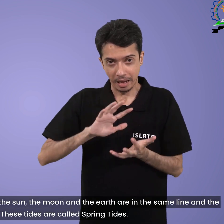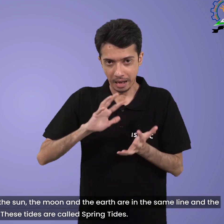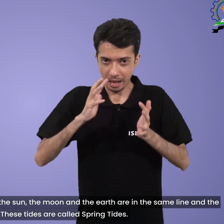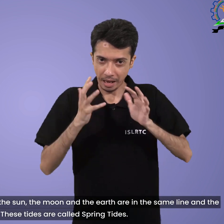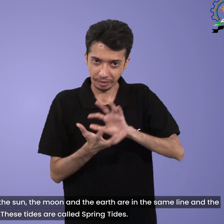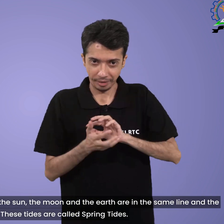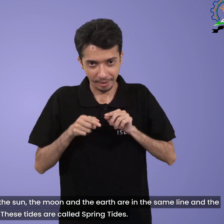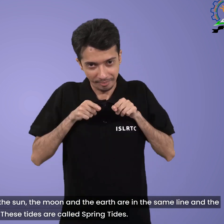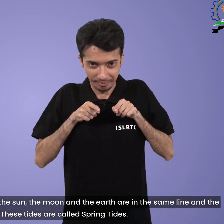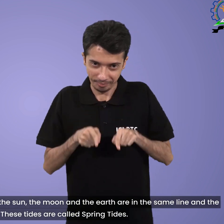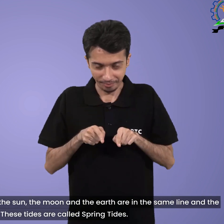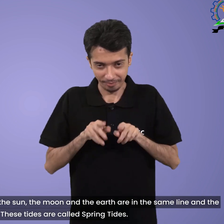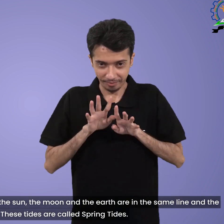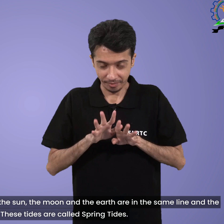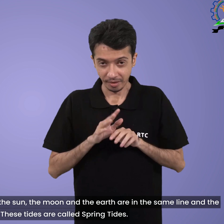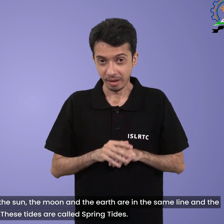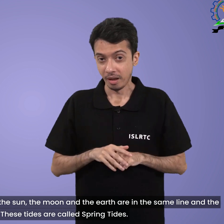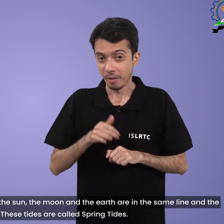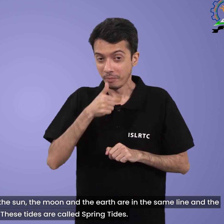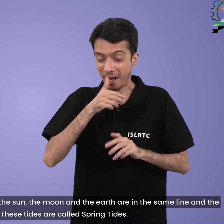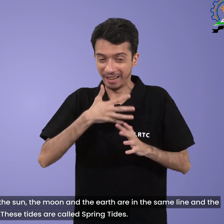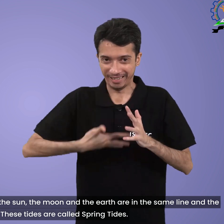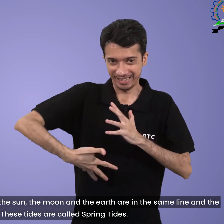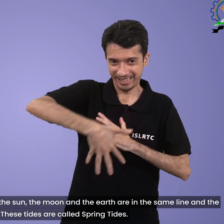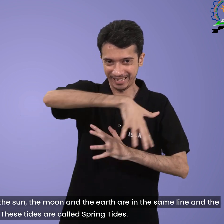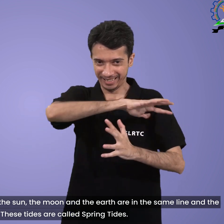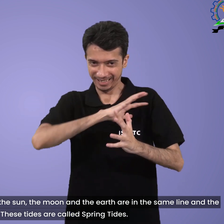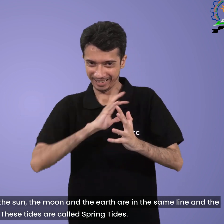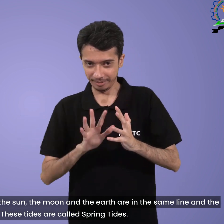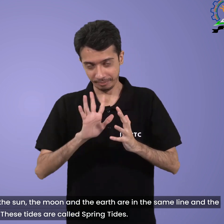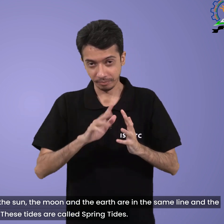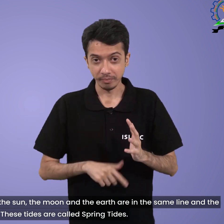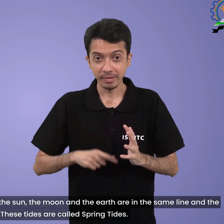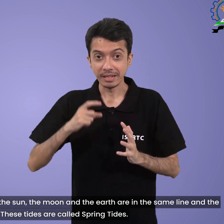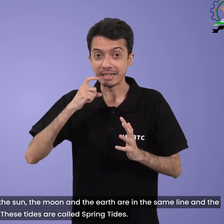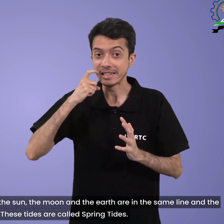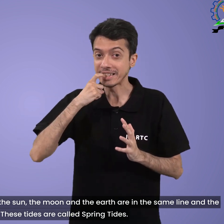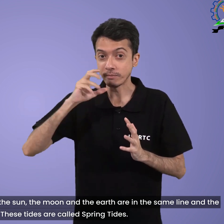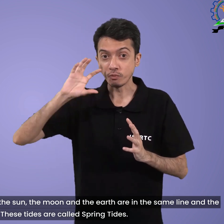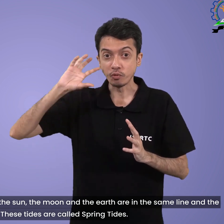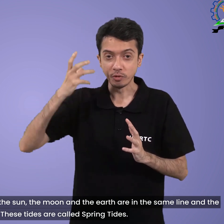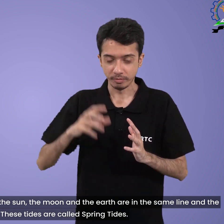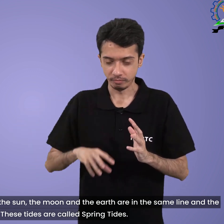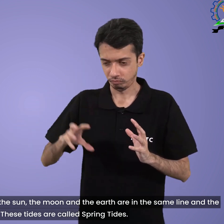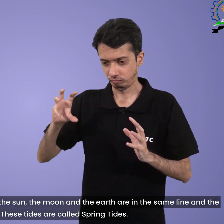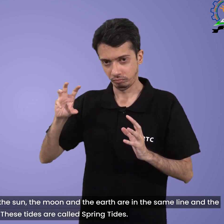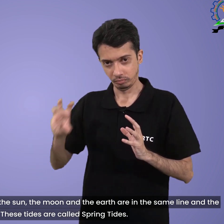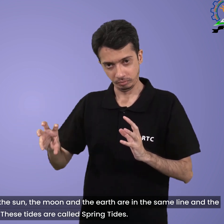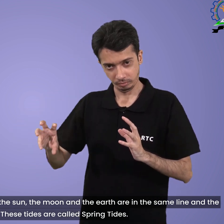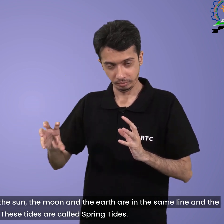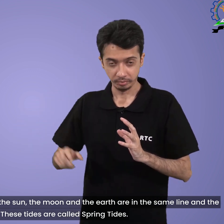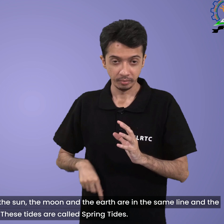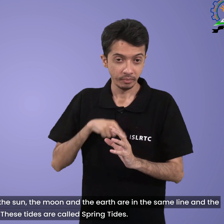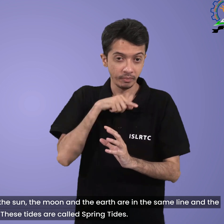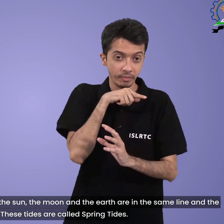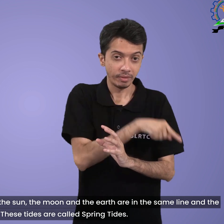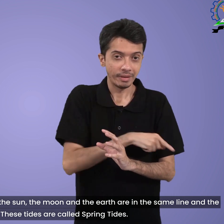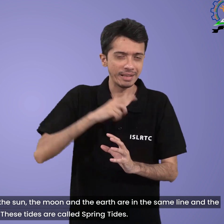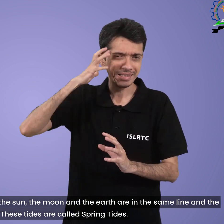During the full moon and new moon days, the sun, the moon and the Earth are in the same line and the tides are